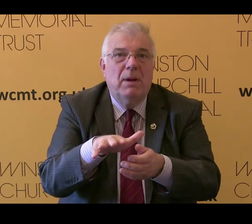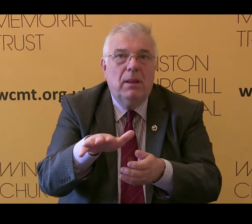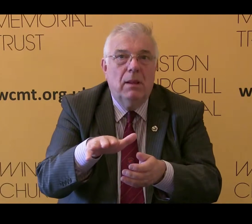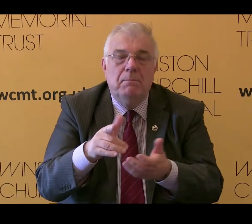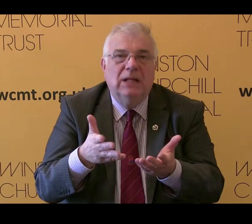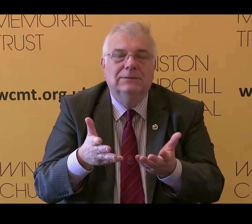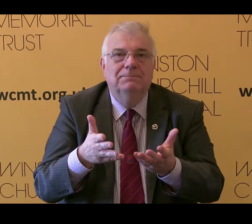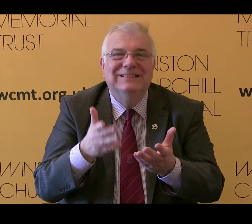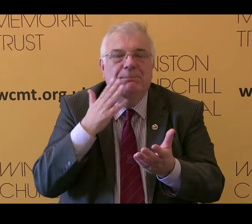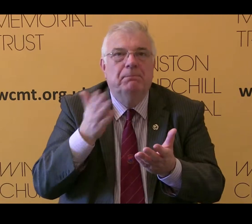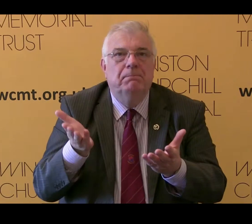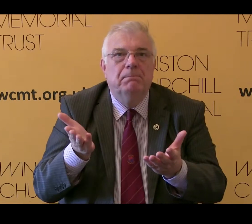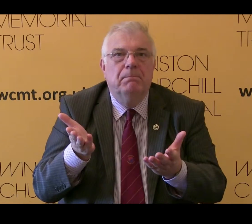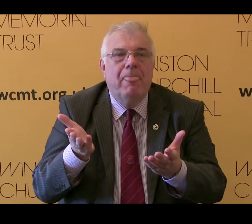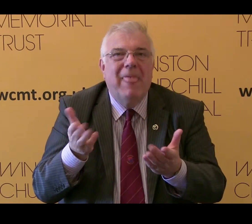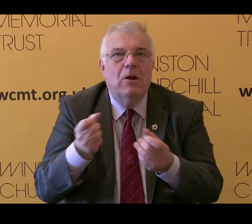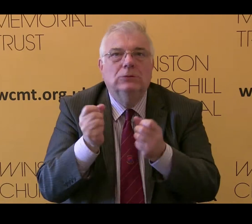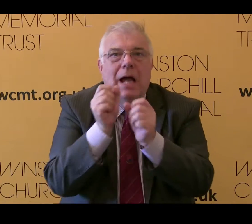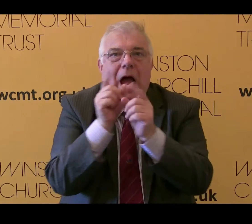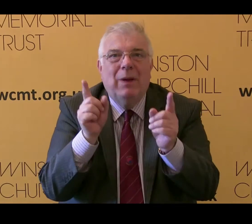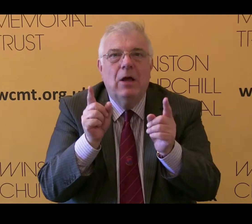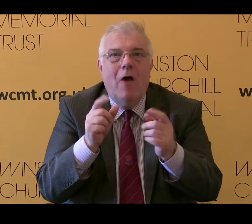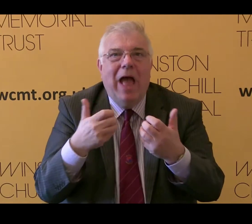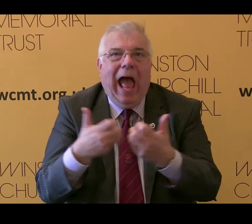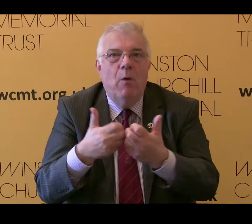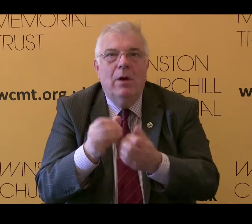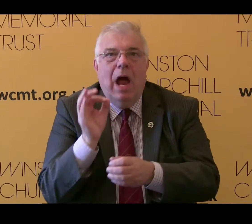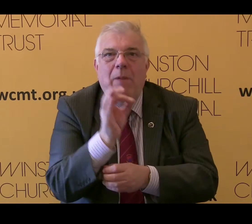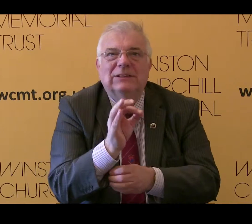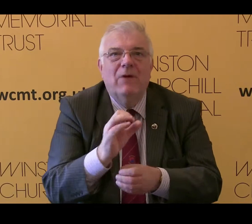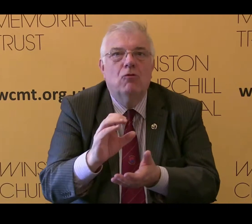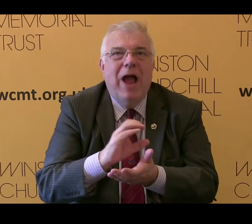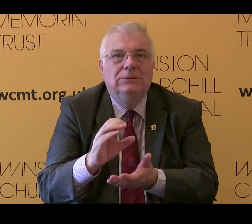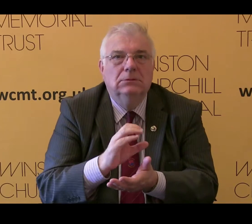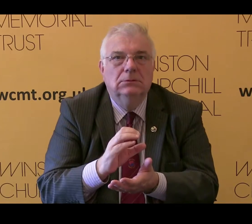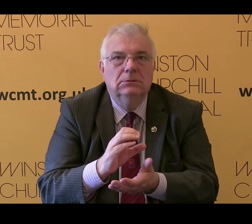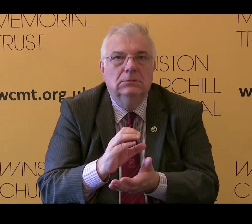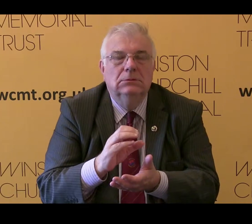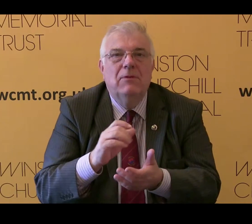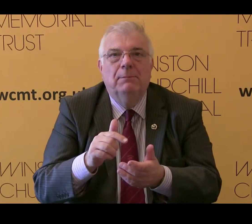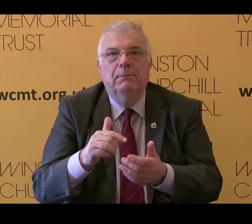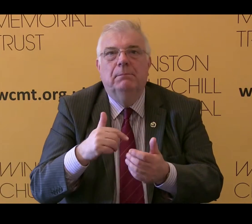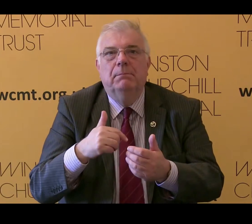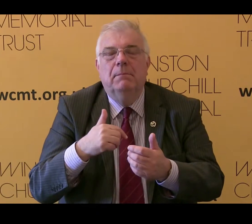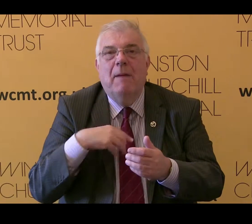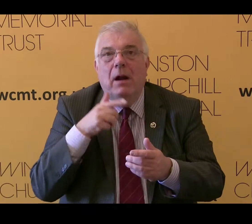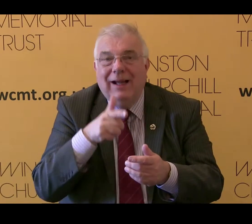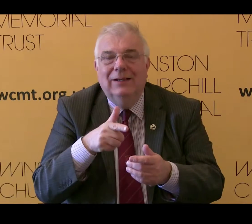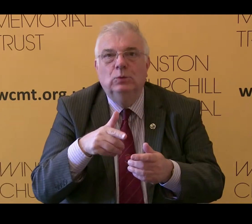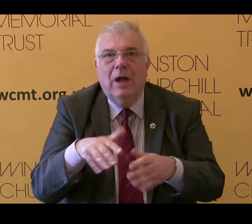of how to apply for funding, how to apply to the trust. So I was lucky to have a relationship with British Deaf